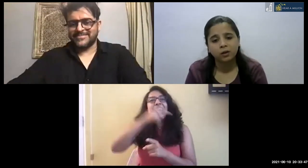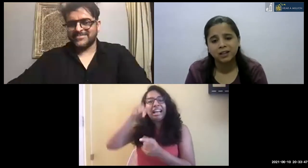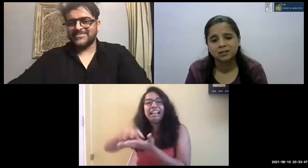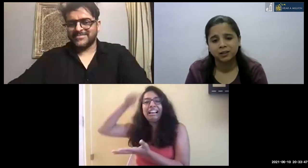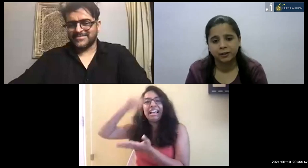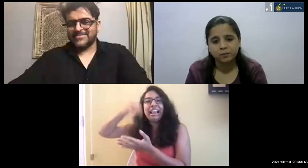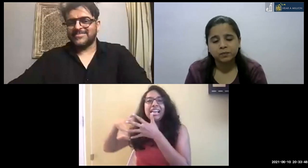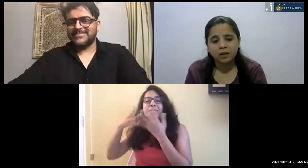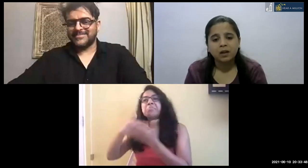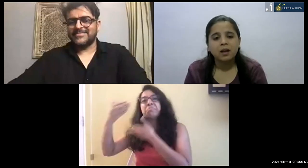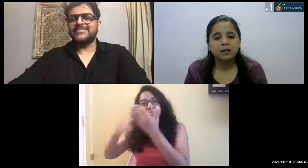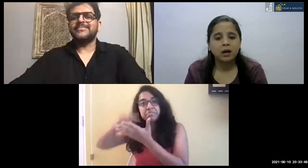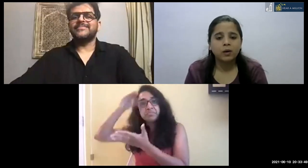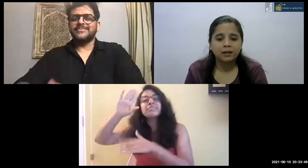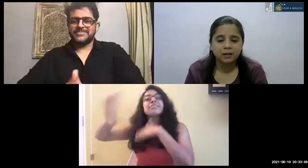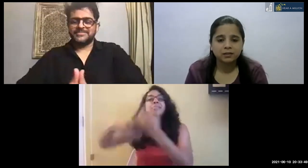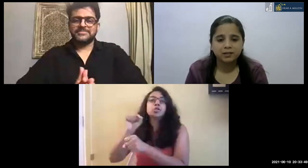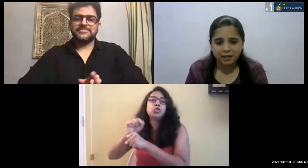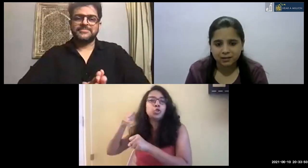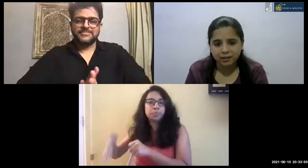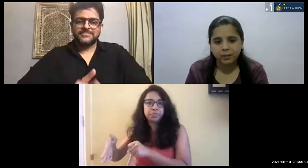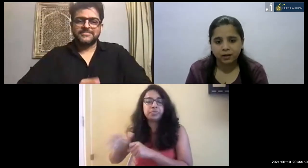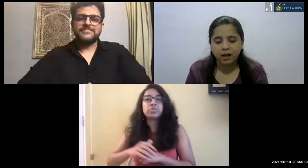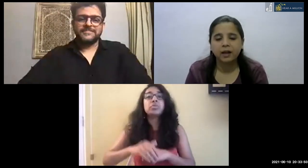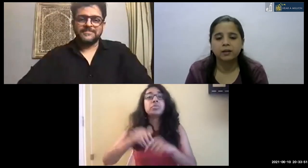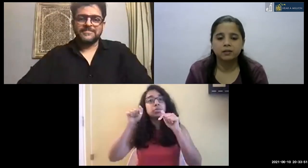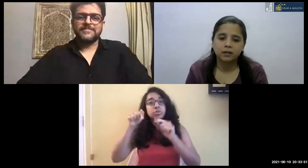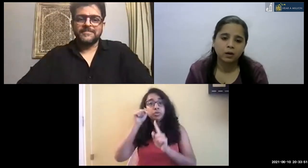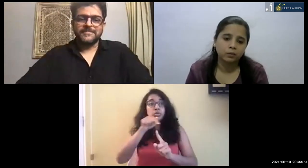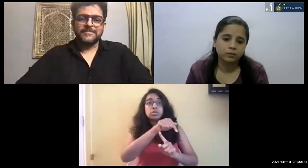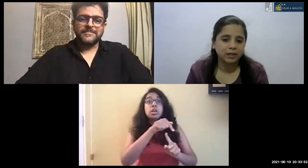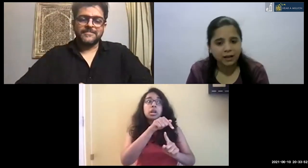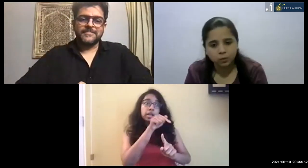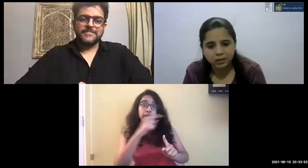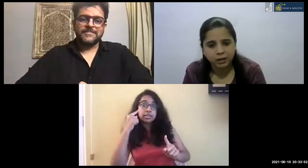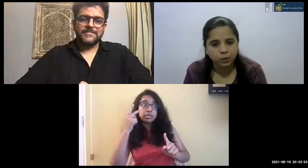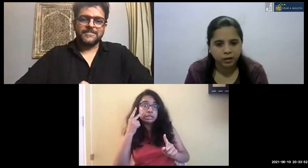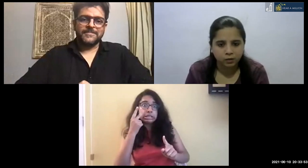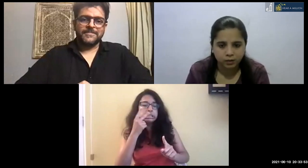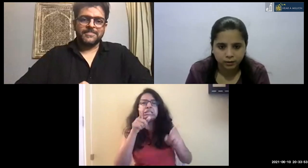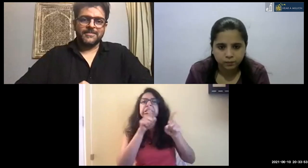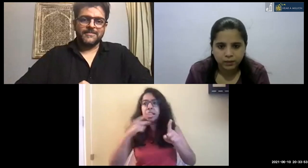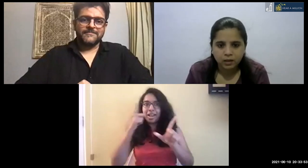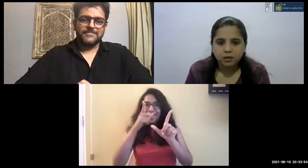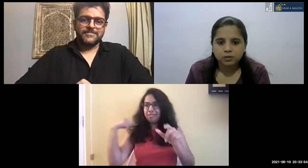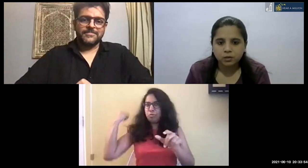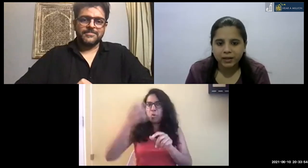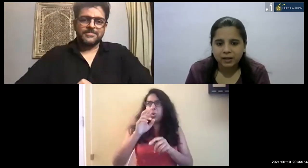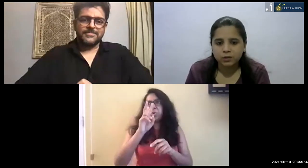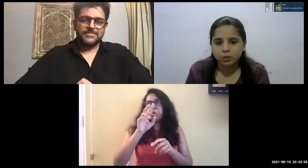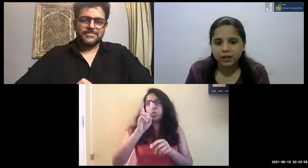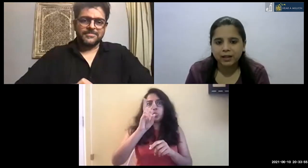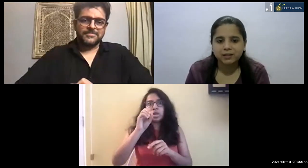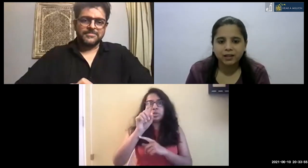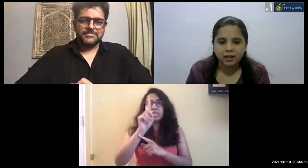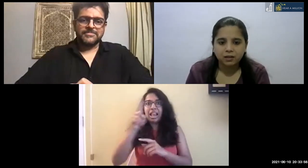the wrong thing earlier. Now I learned the skills in America, and now then I started working over there. So when